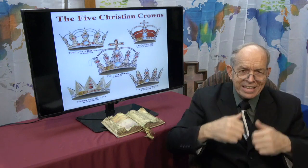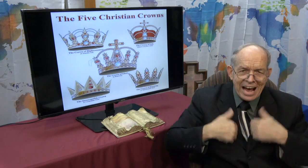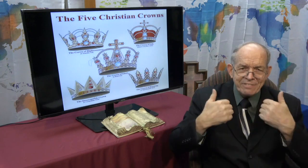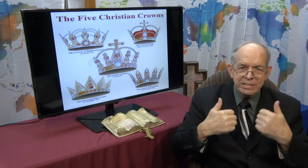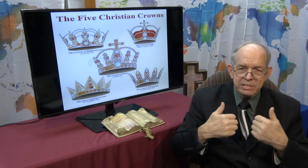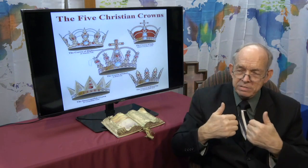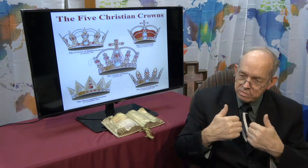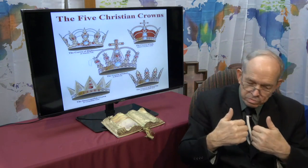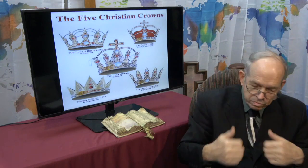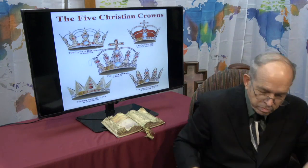night.